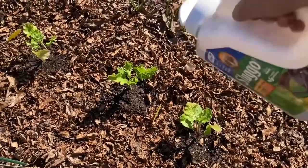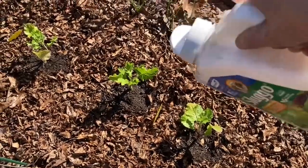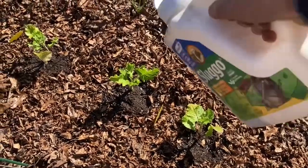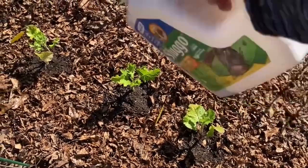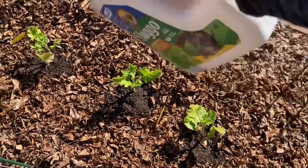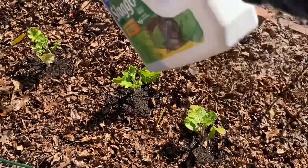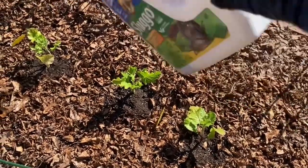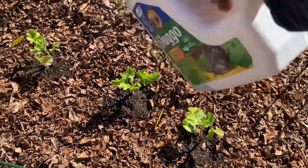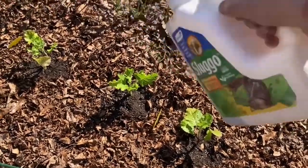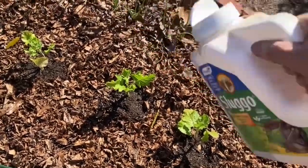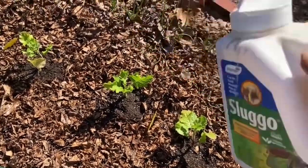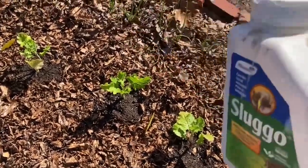netting.